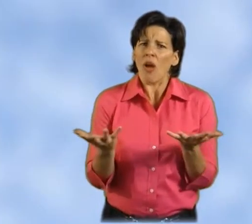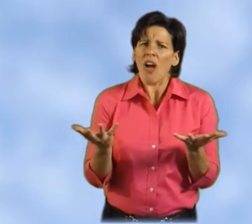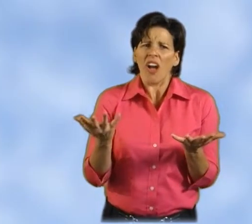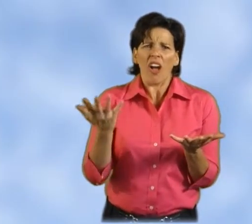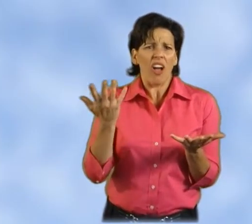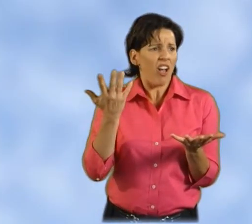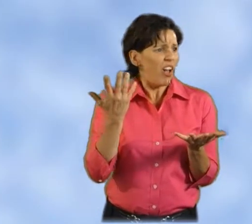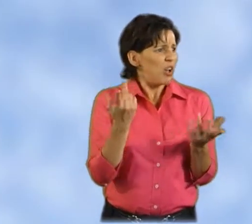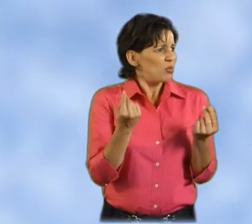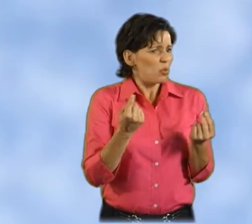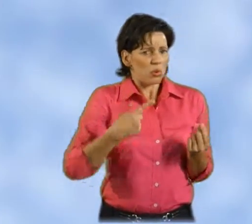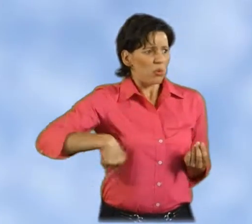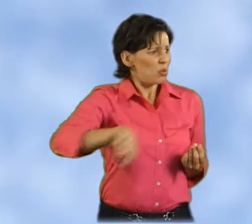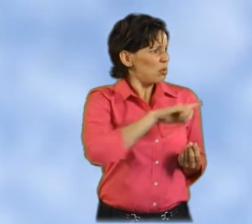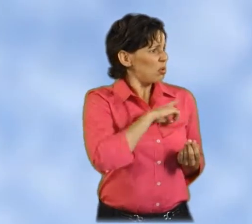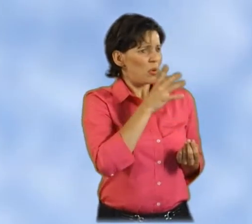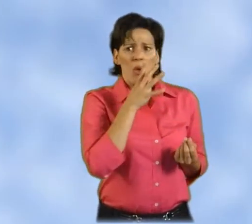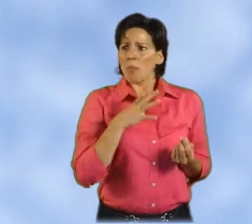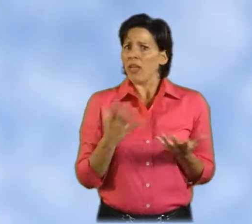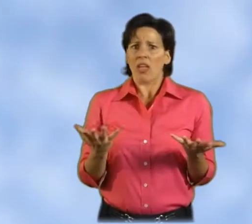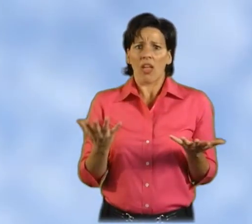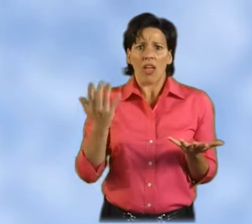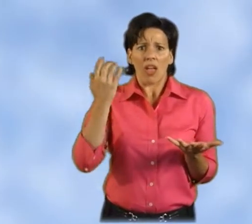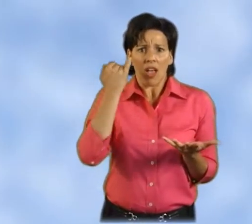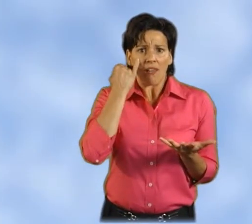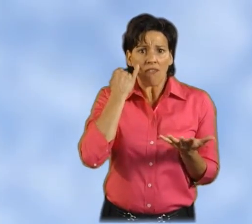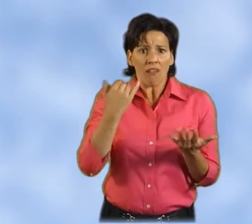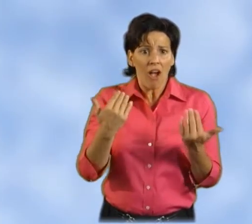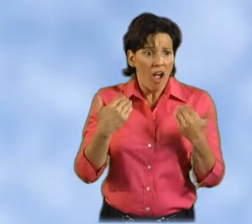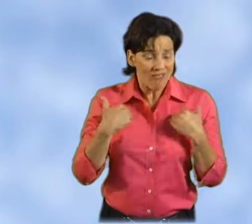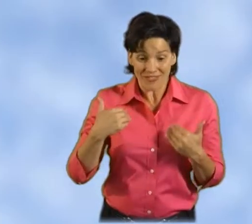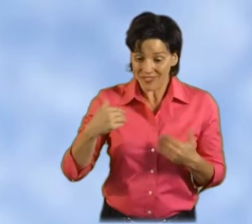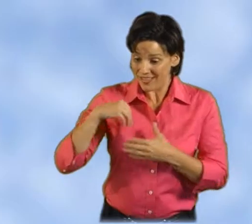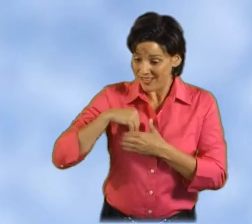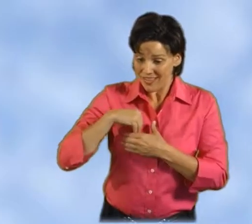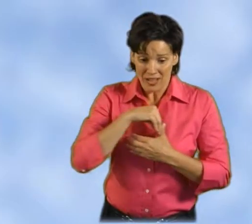It's also the second most common cause of cancer deaths